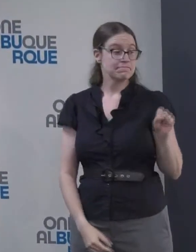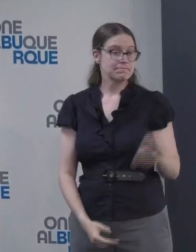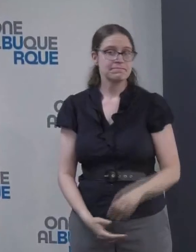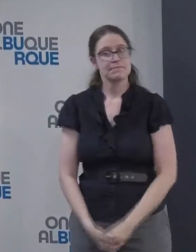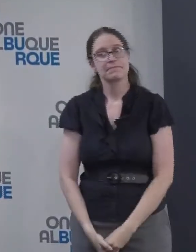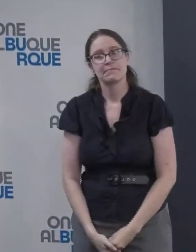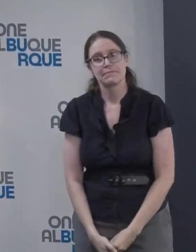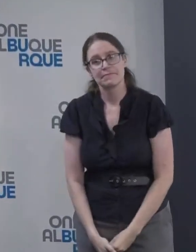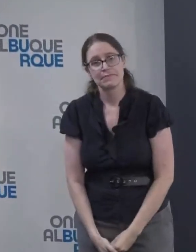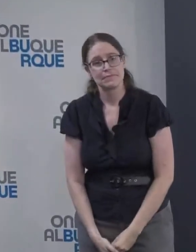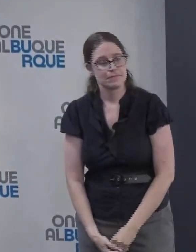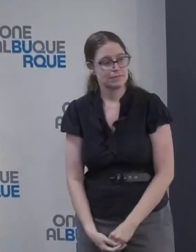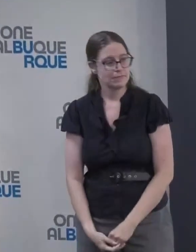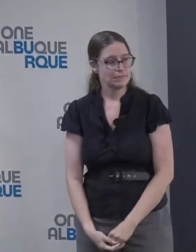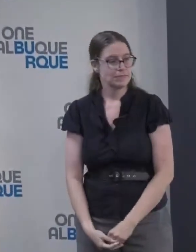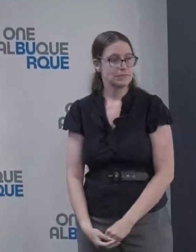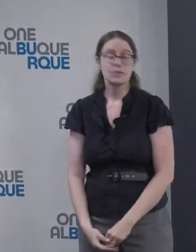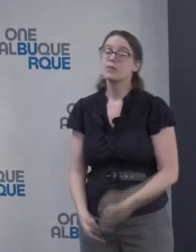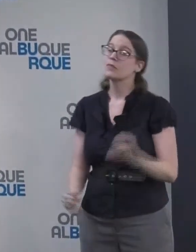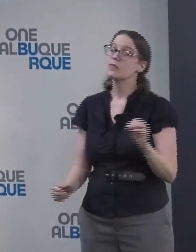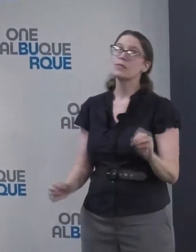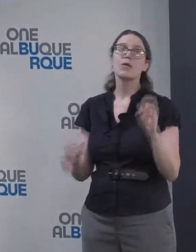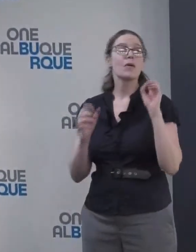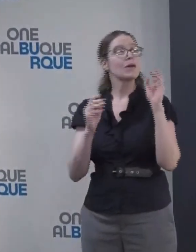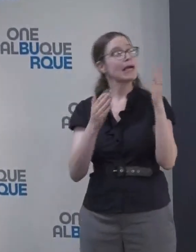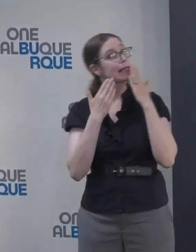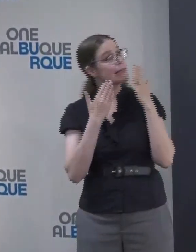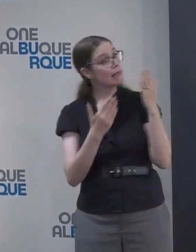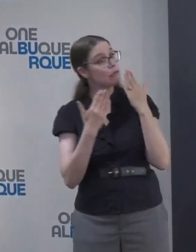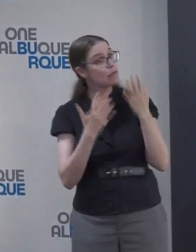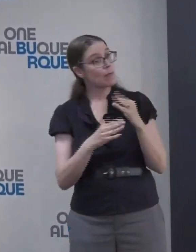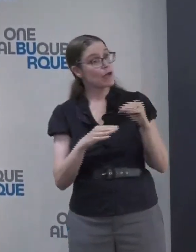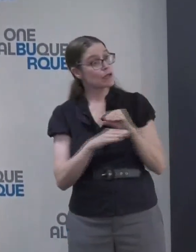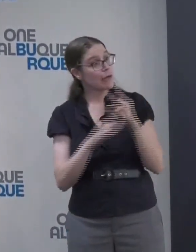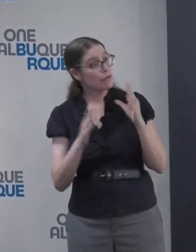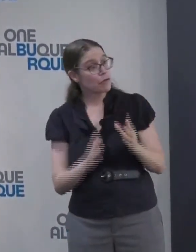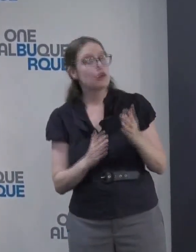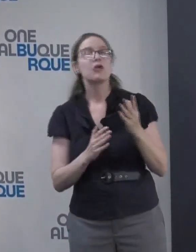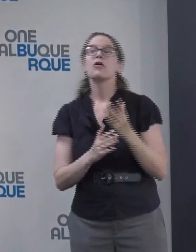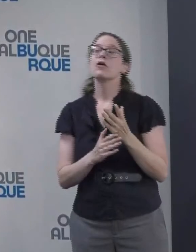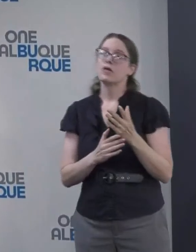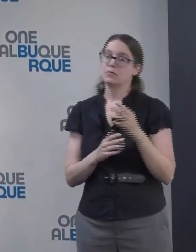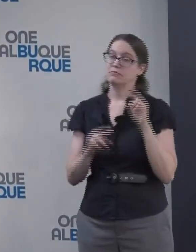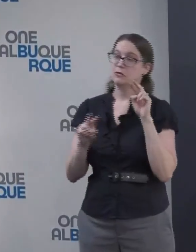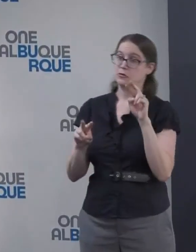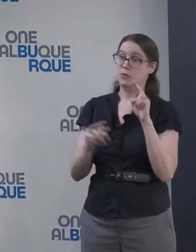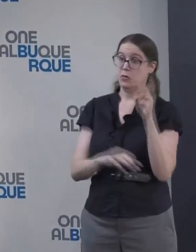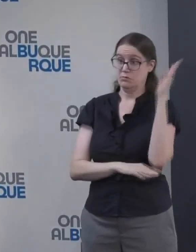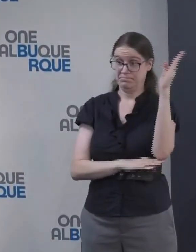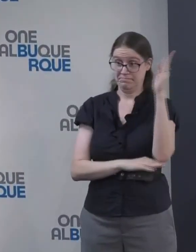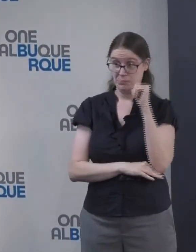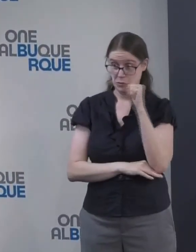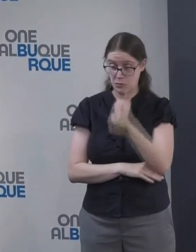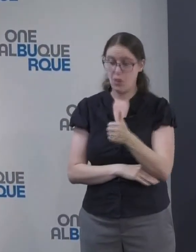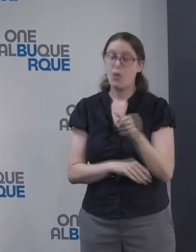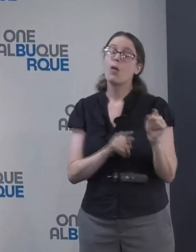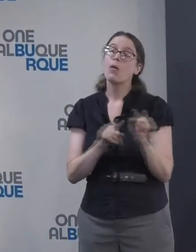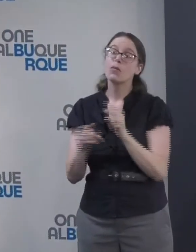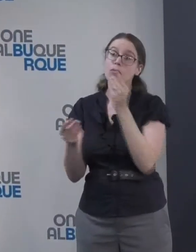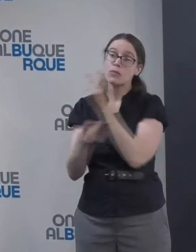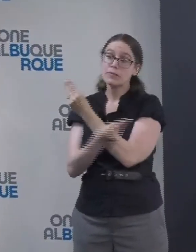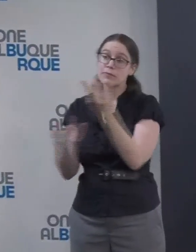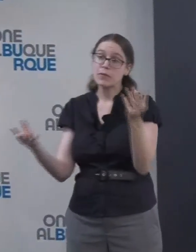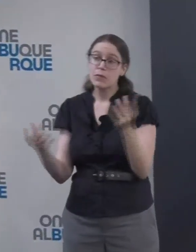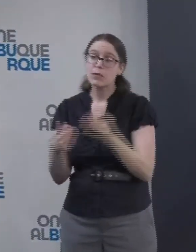Okay, thanks so much, Counselor. We'll look forward to that tomorrow. And also want to let folks know